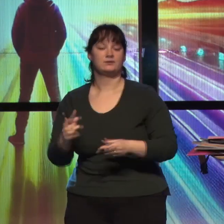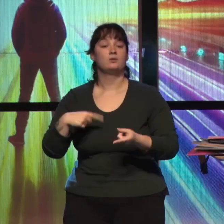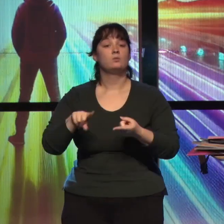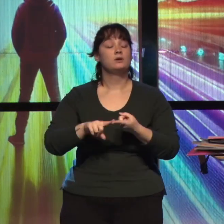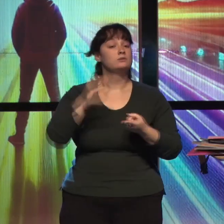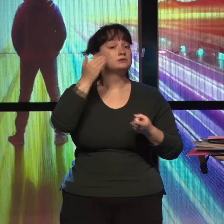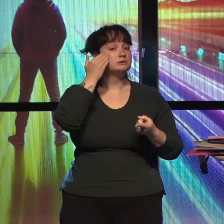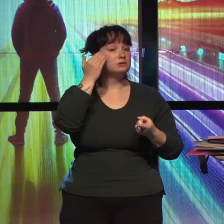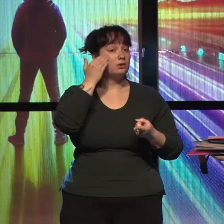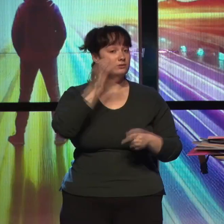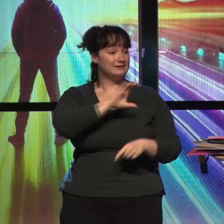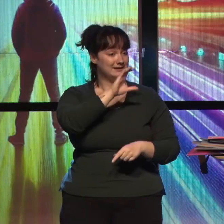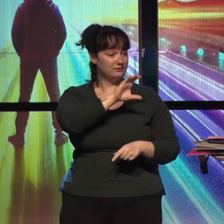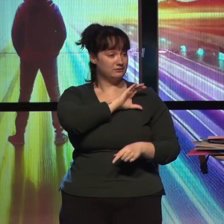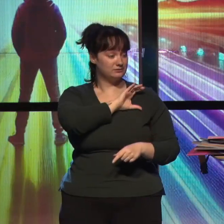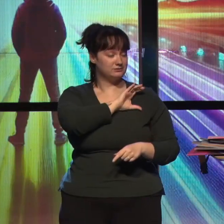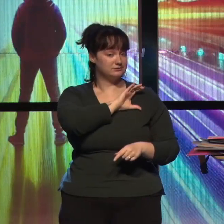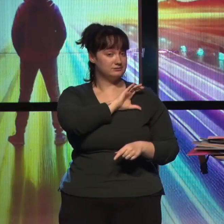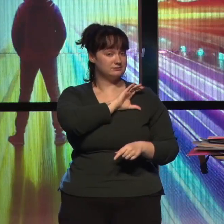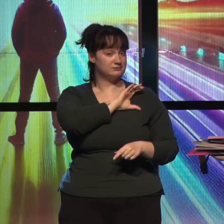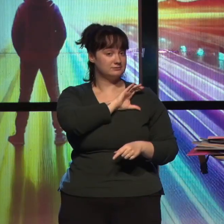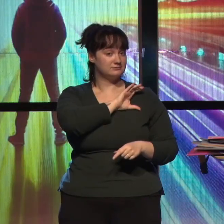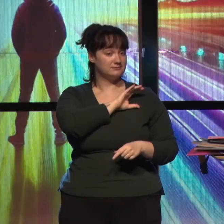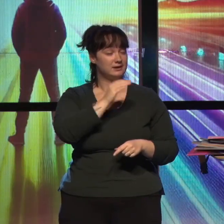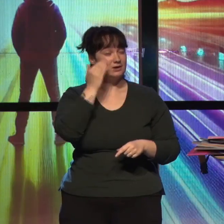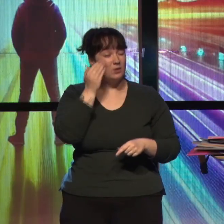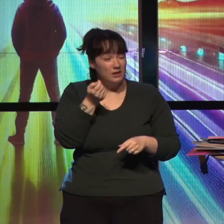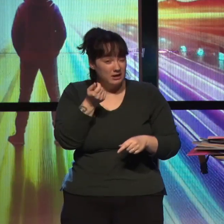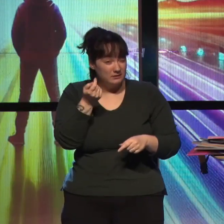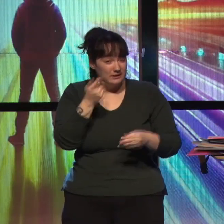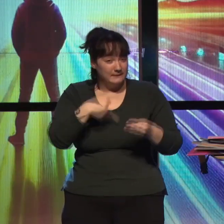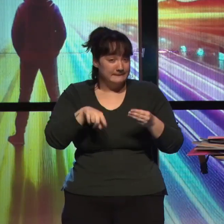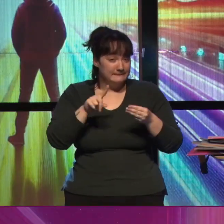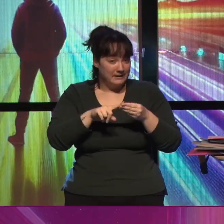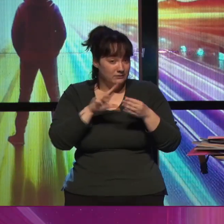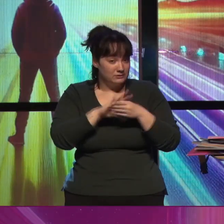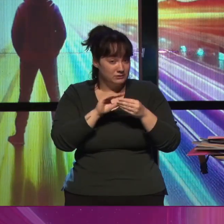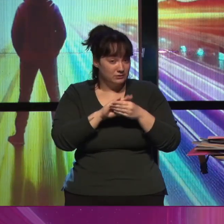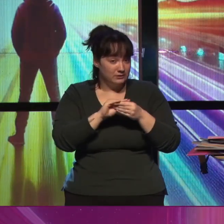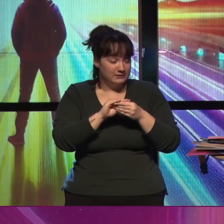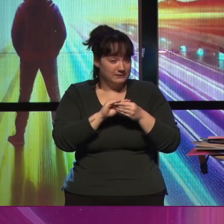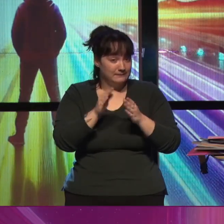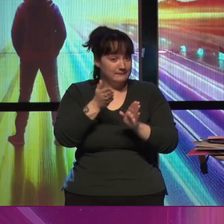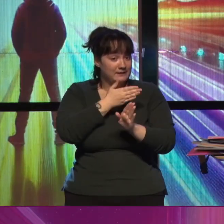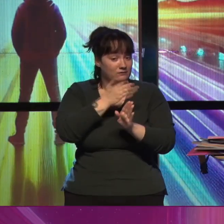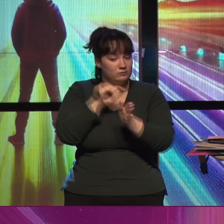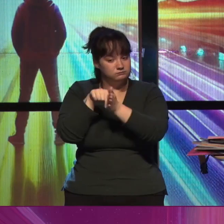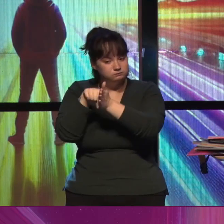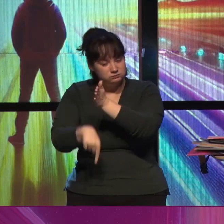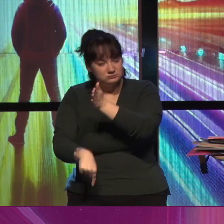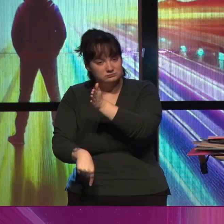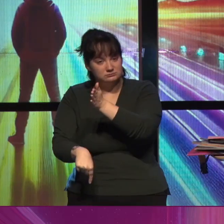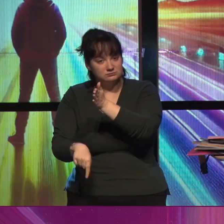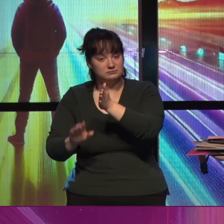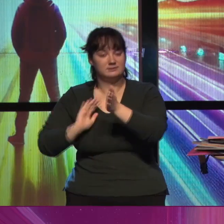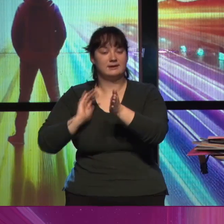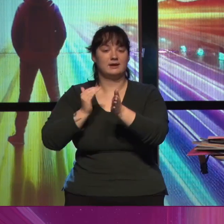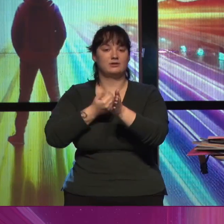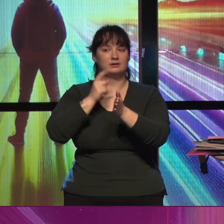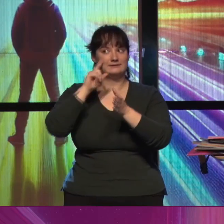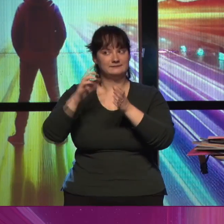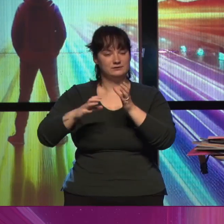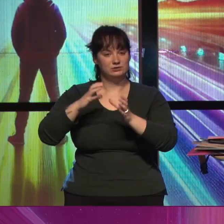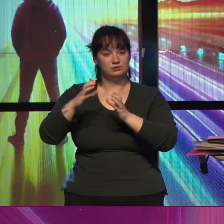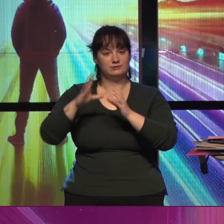the characters and we know a little bit about the plot, before the curtain goes up, our confusion goes